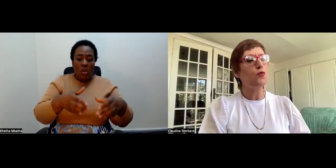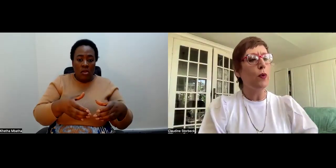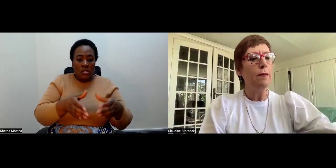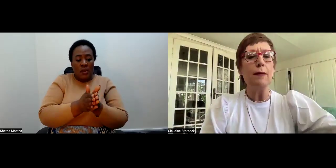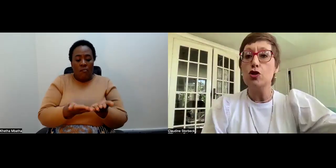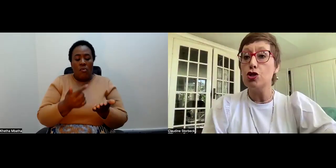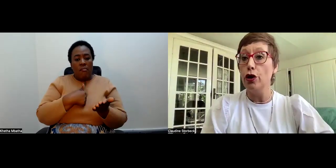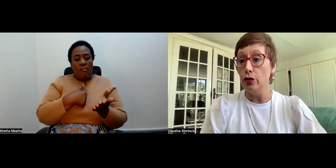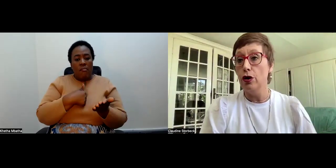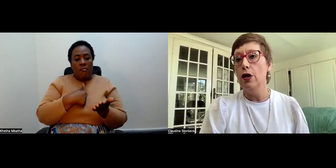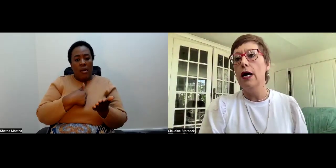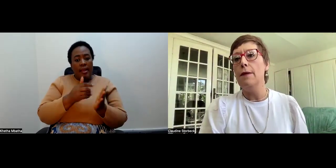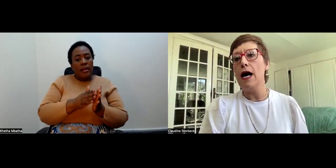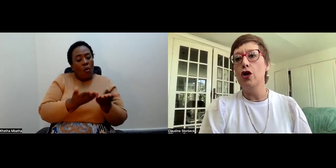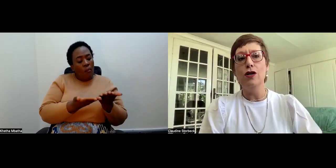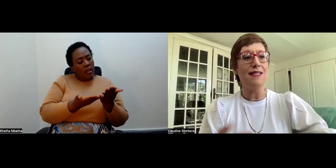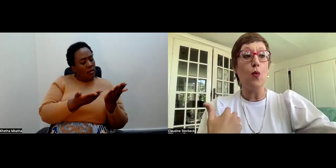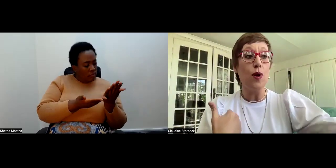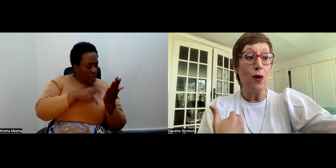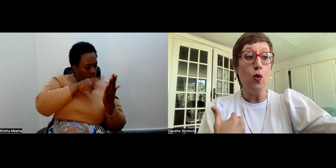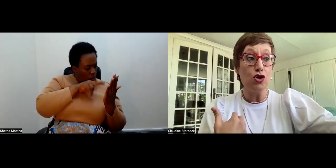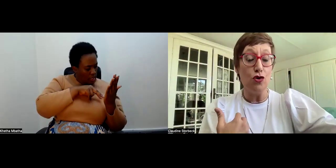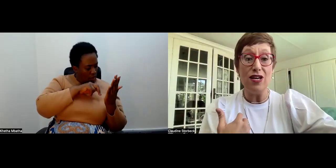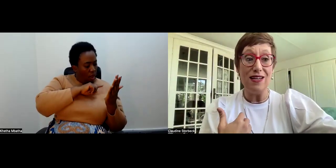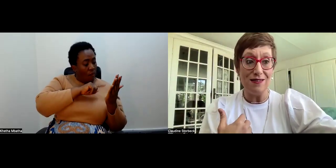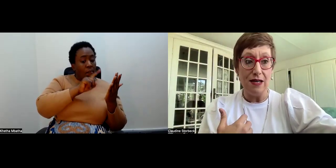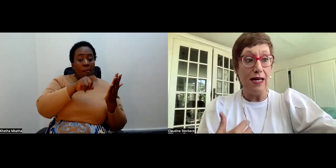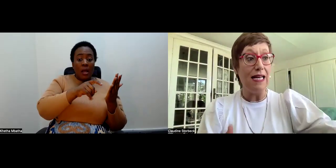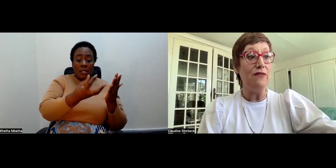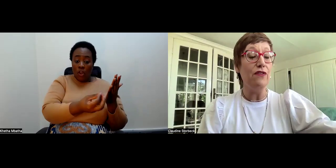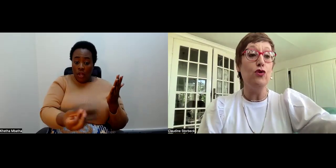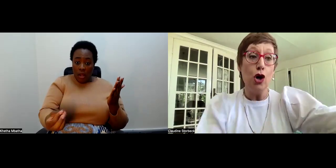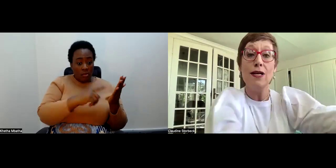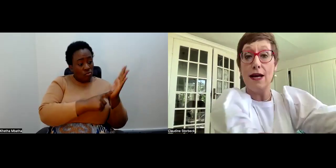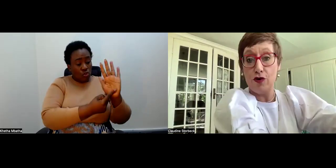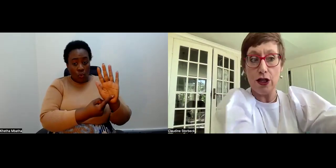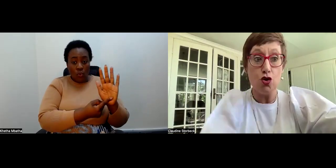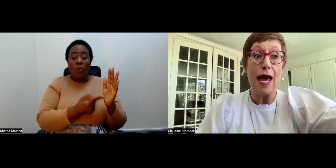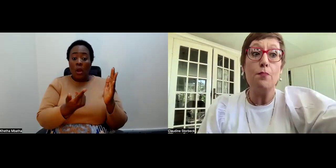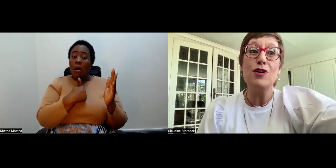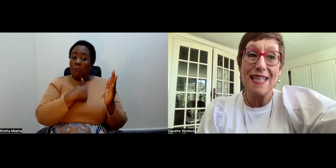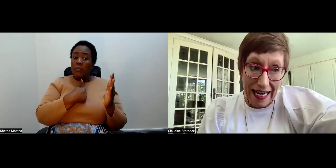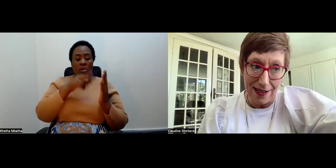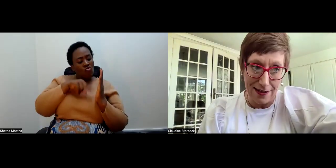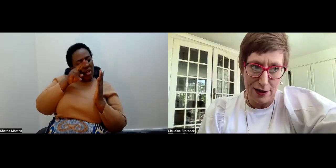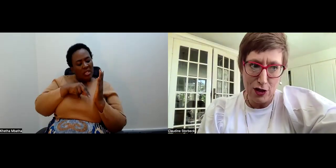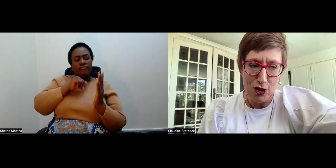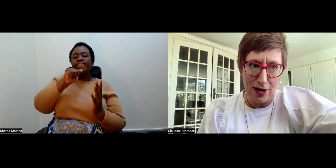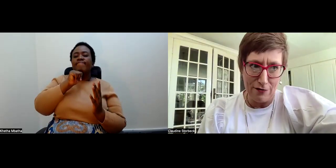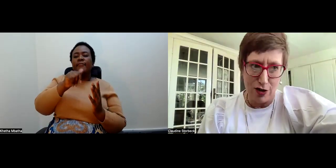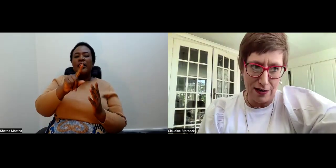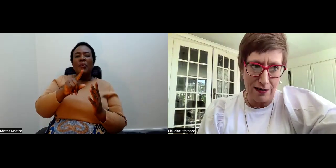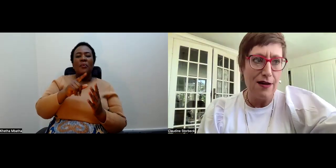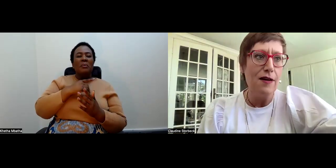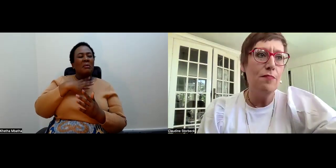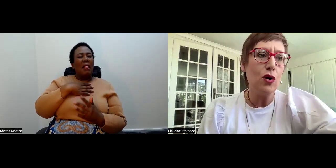read, because we want to be able to show our learners that we also read. And even if you don't love reading, you can pretend to